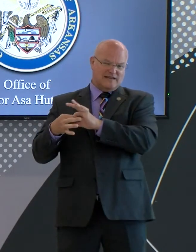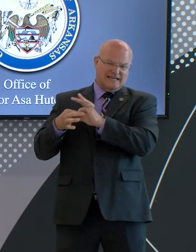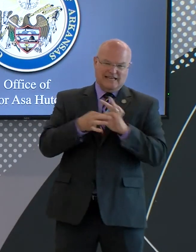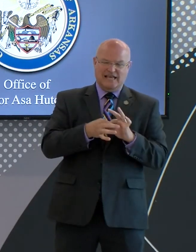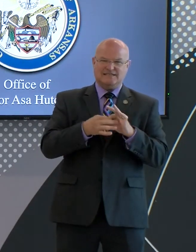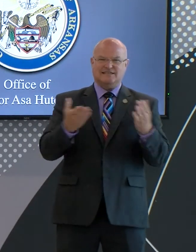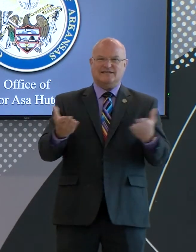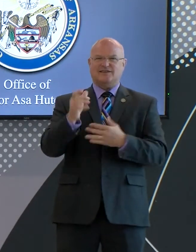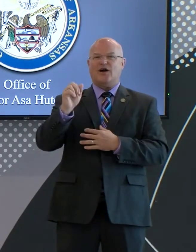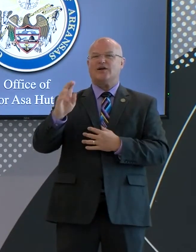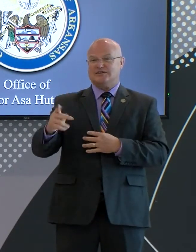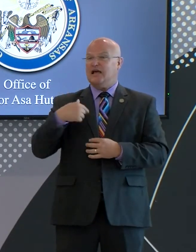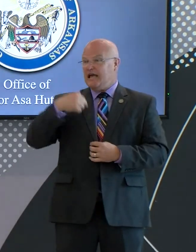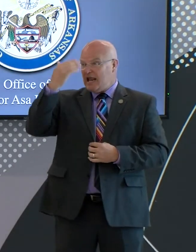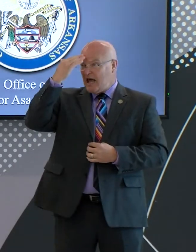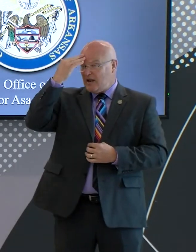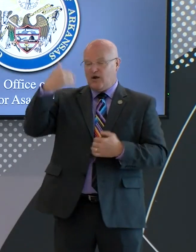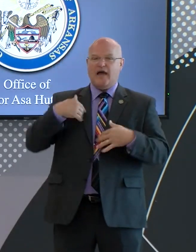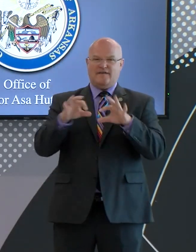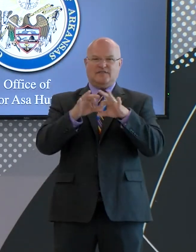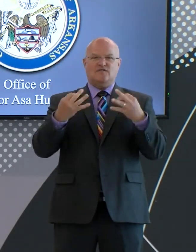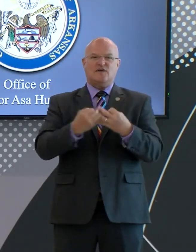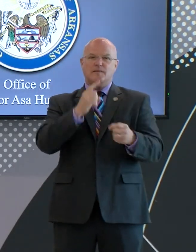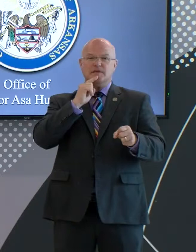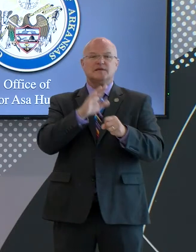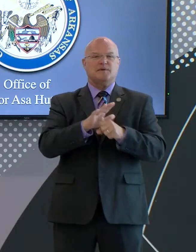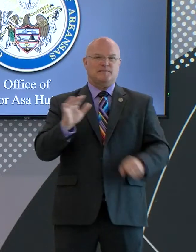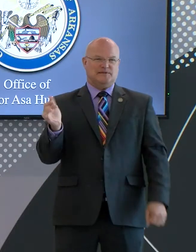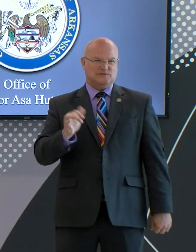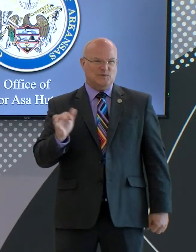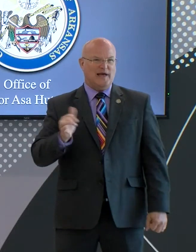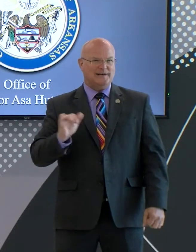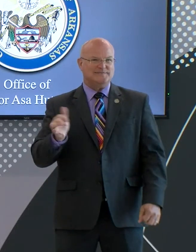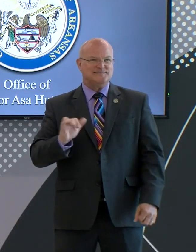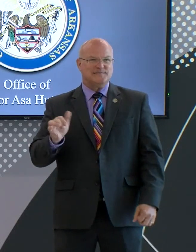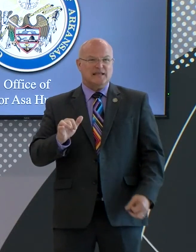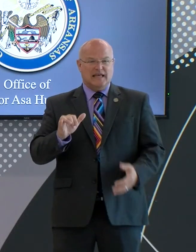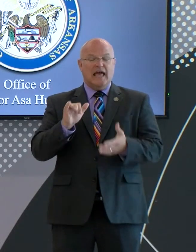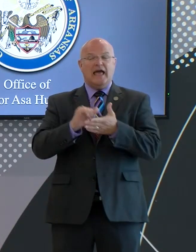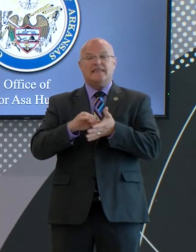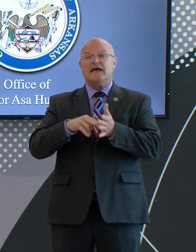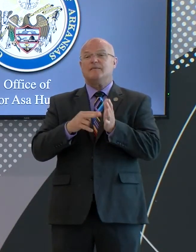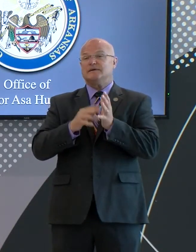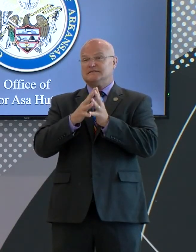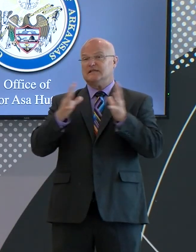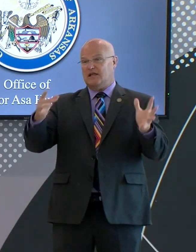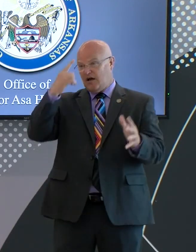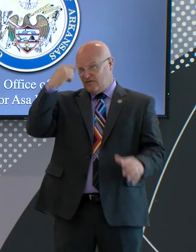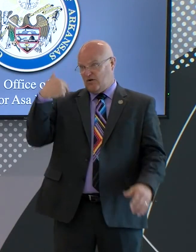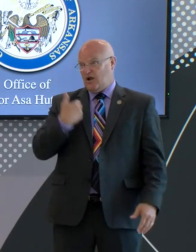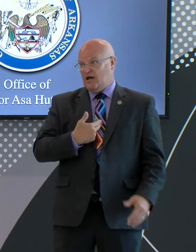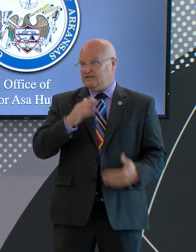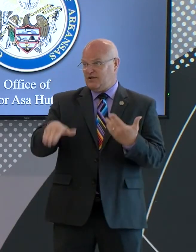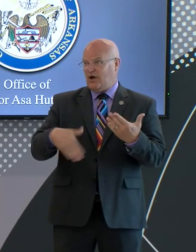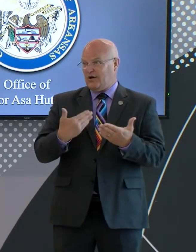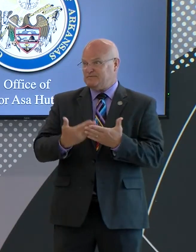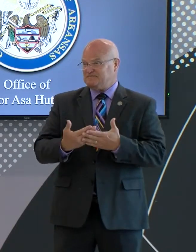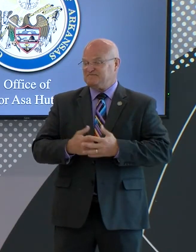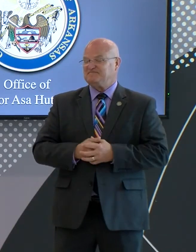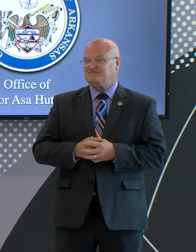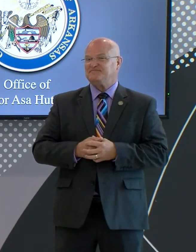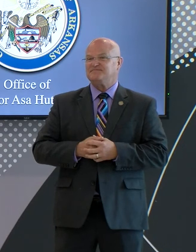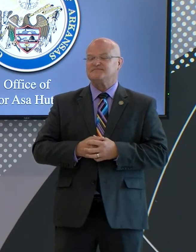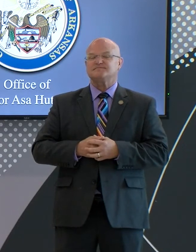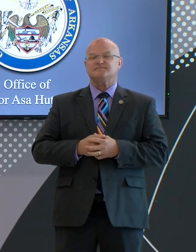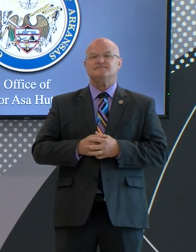connection to Arkansas, and I know we have their family's commitment as well, and that means a great deal to us all.